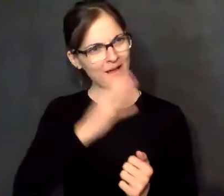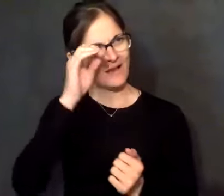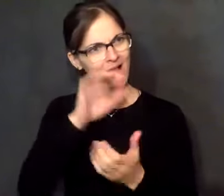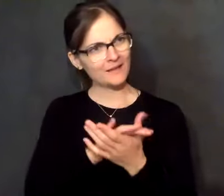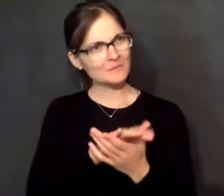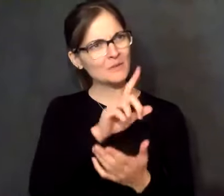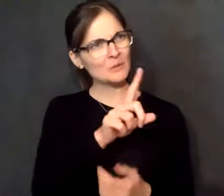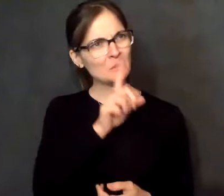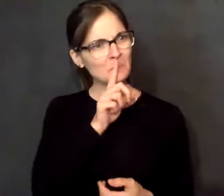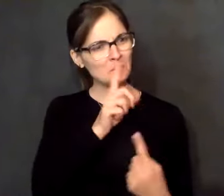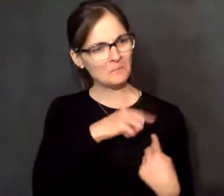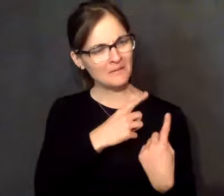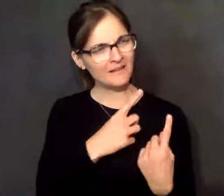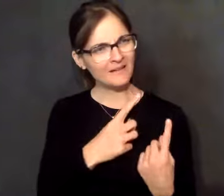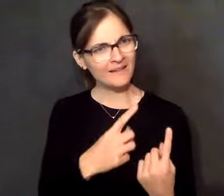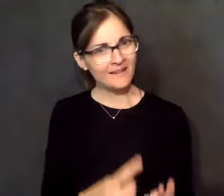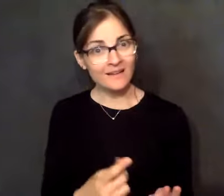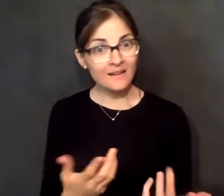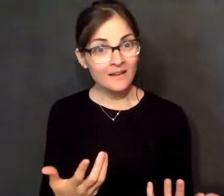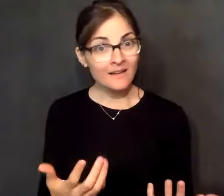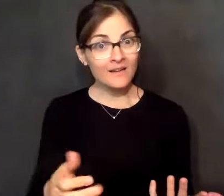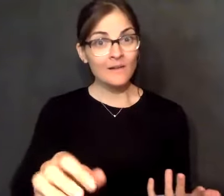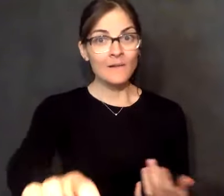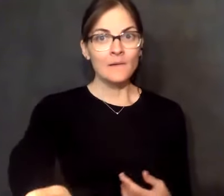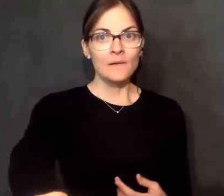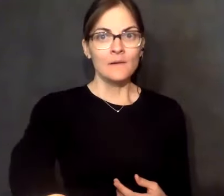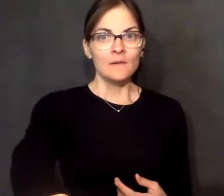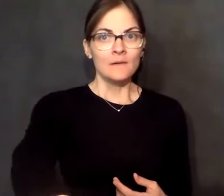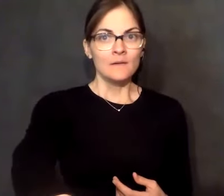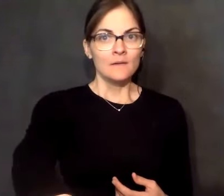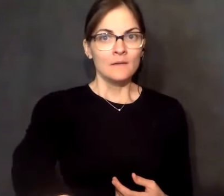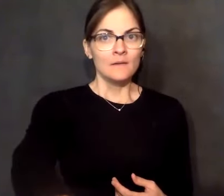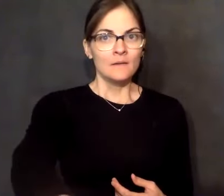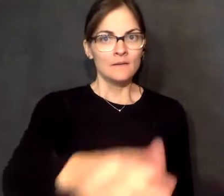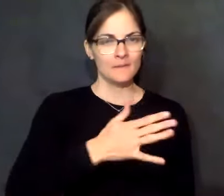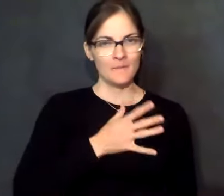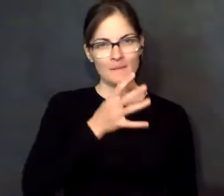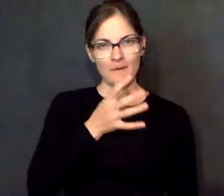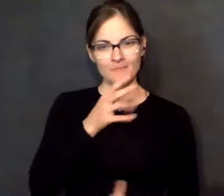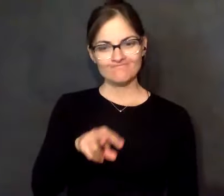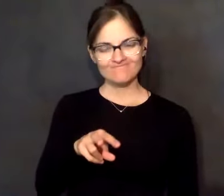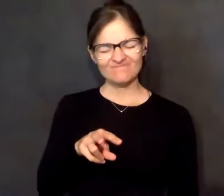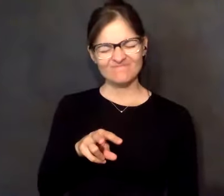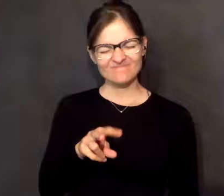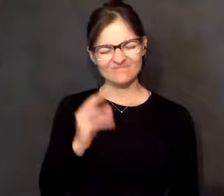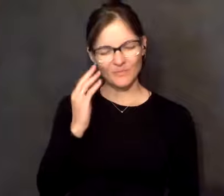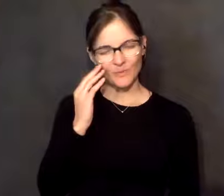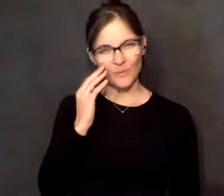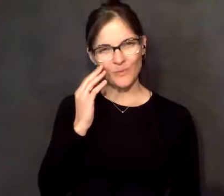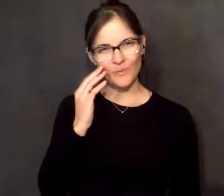but she didn't want to take the trust and belief away that I had in my dad. You know, I